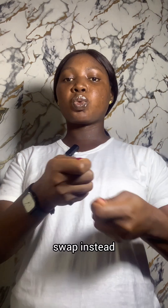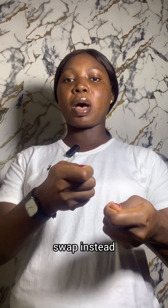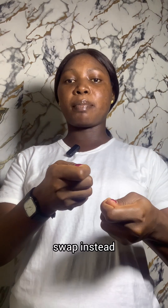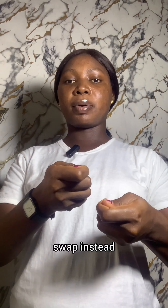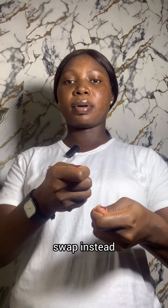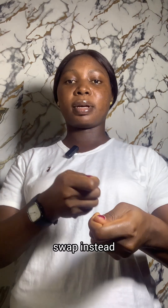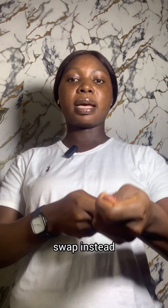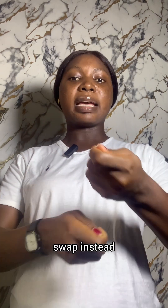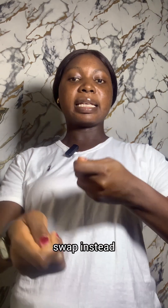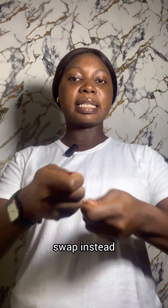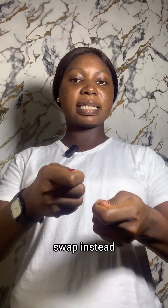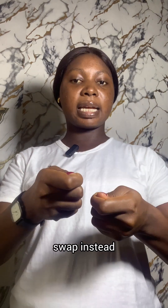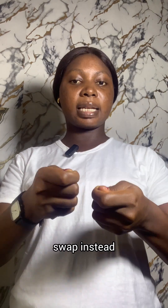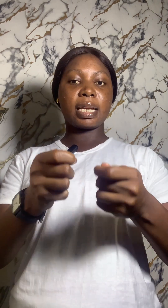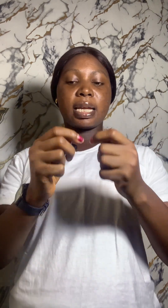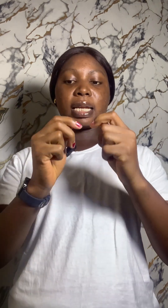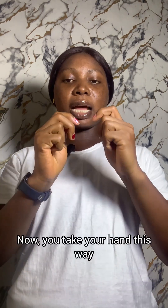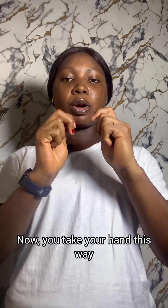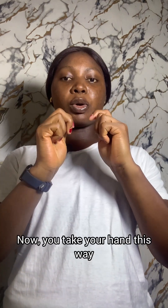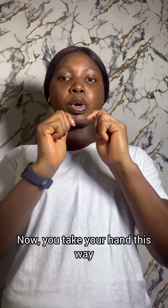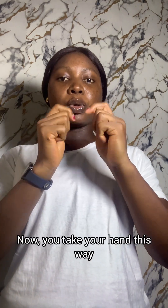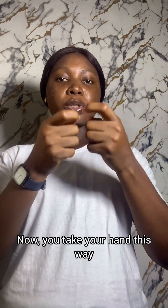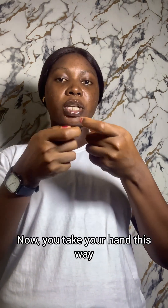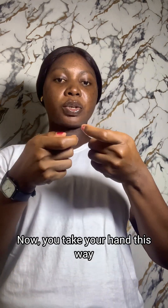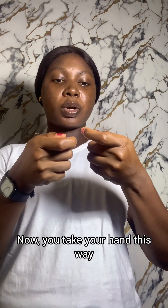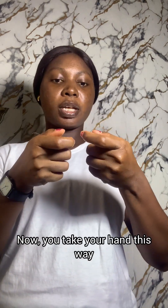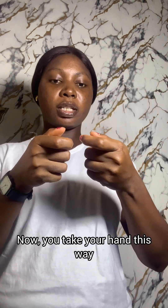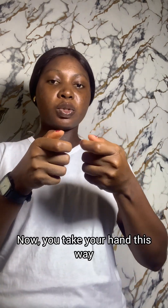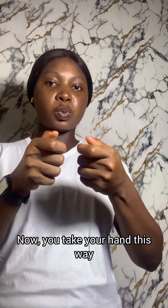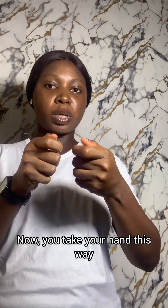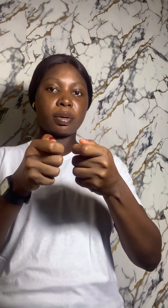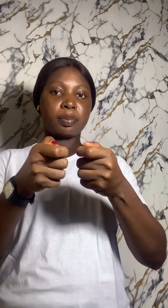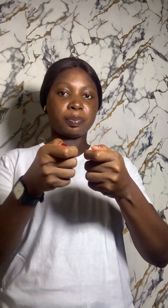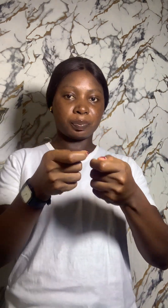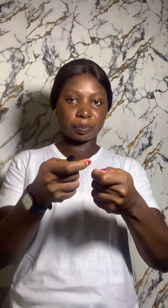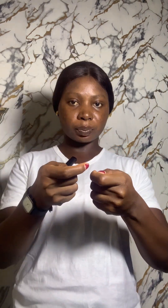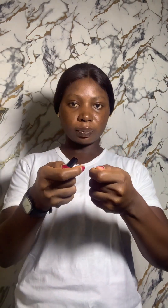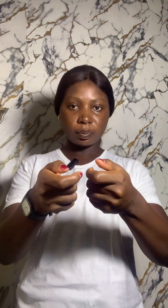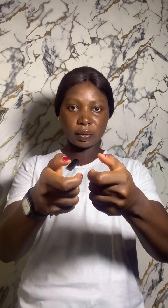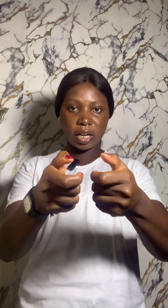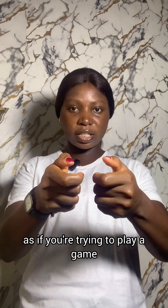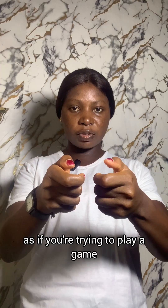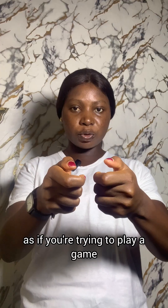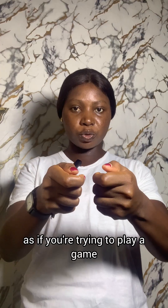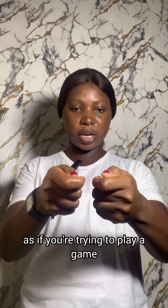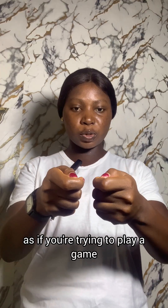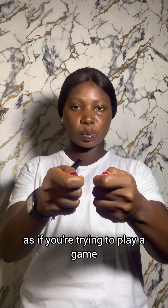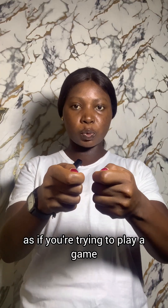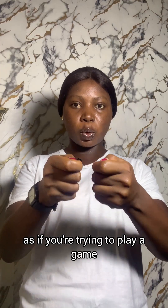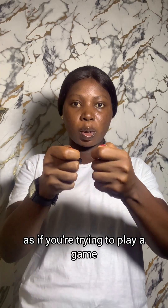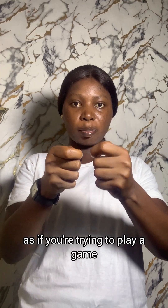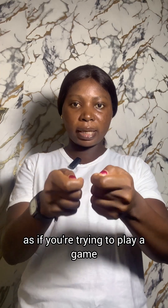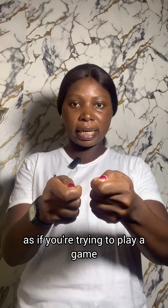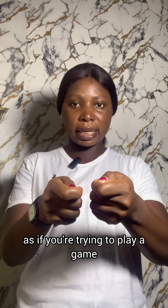Swap. Instead, now you take your hand this way as if you're trying to play a